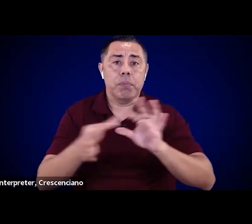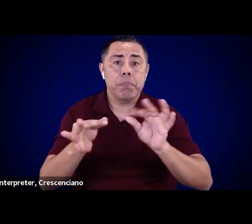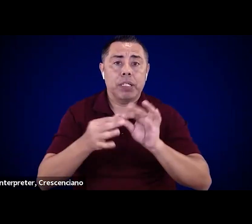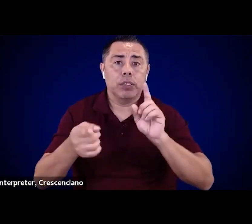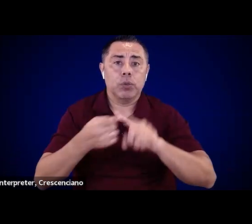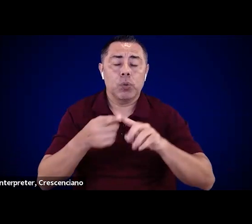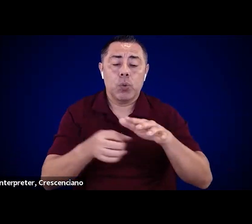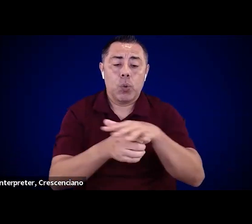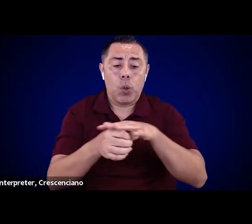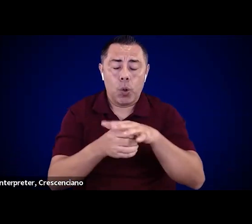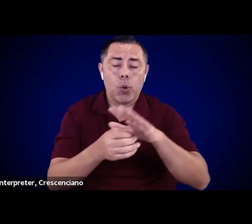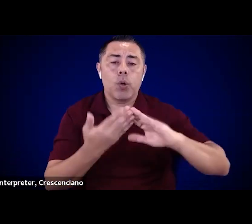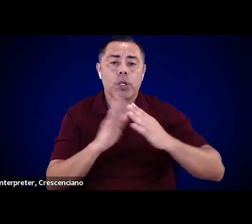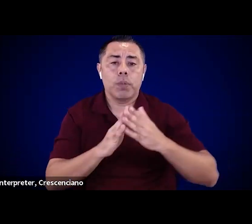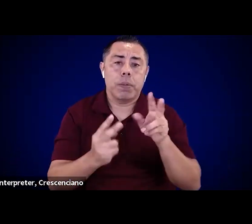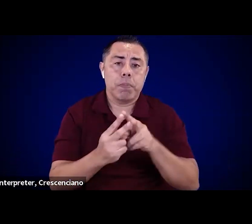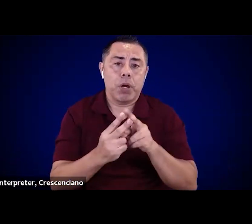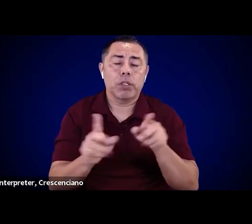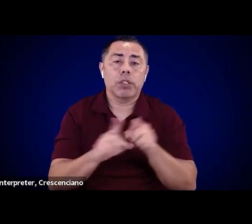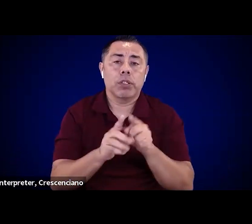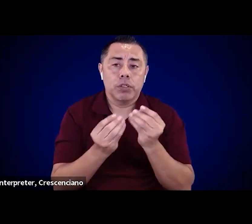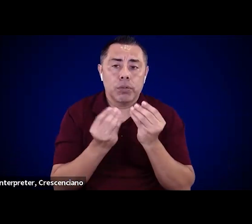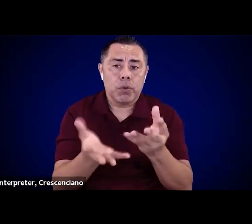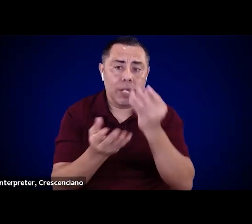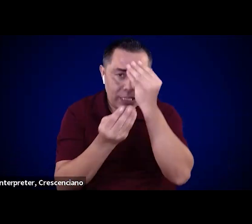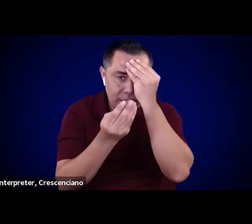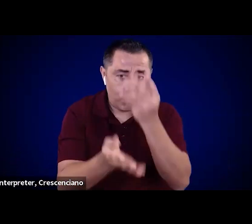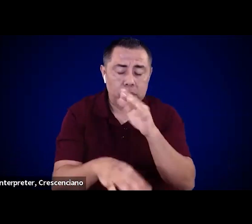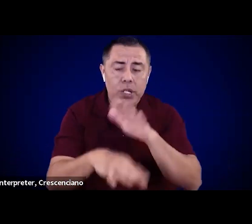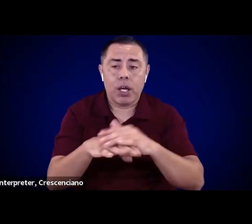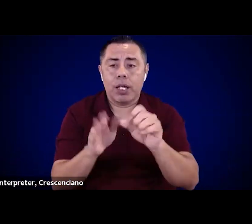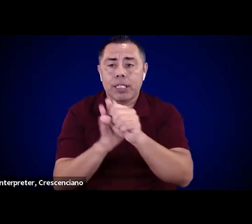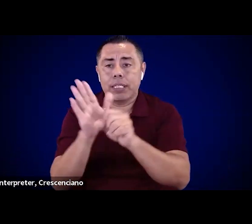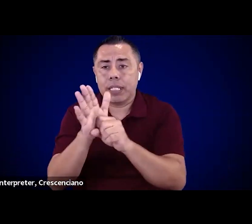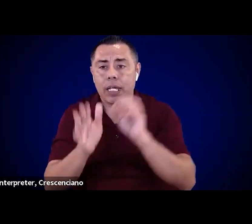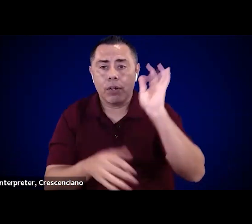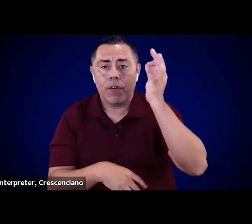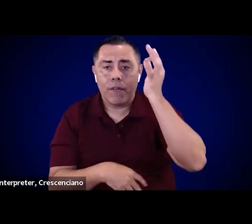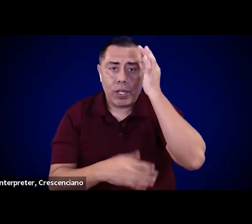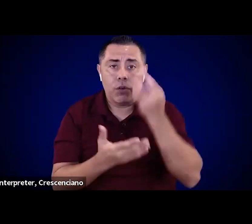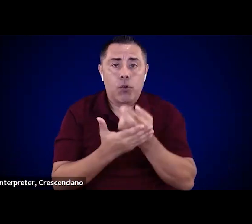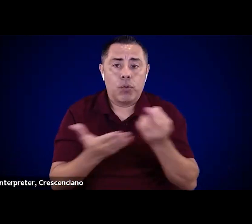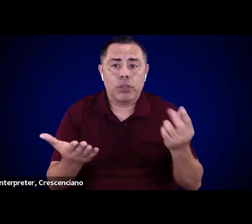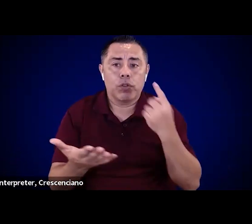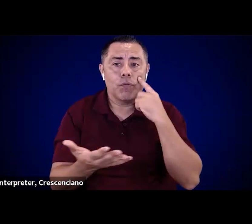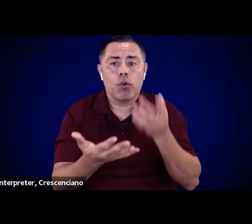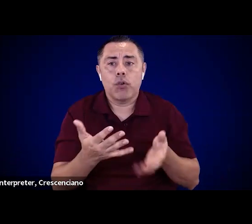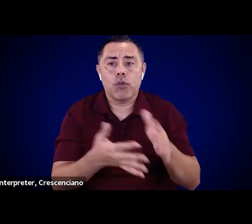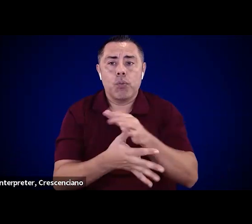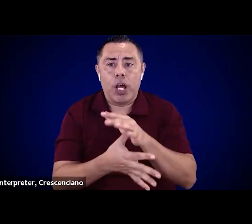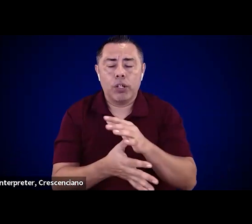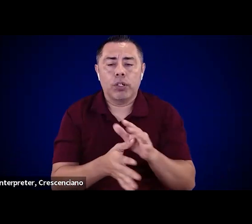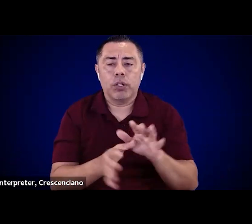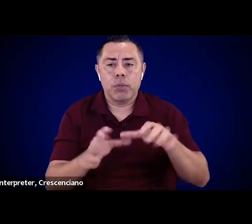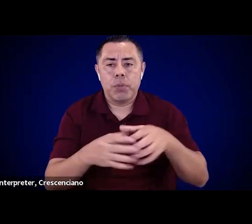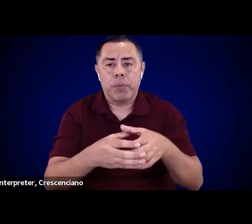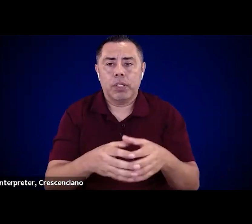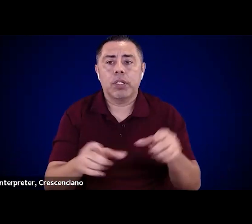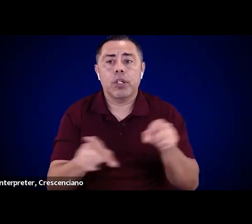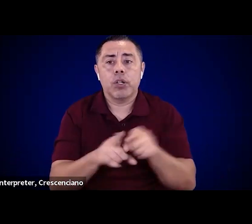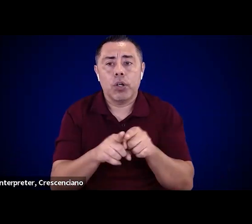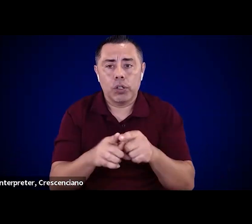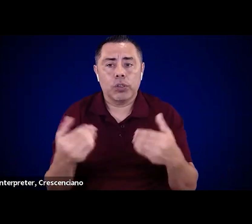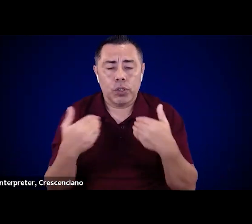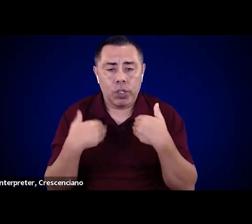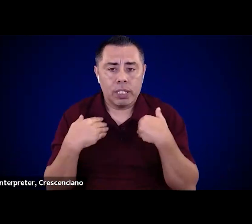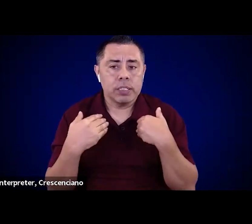regarding state and federal resources for priority populations. It also convenes state, local, and county government